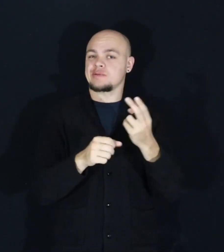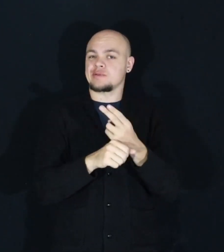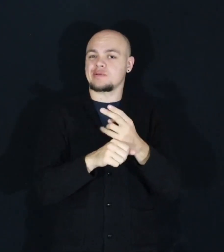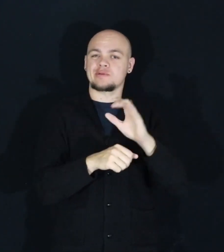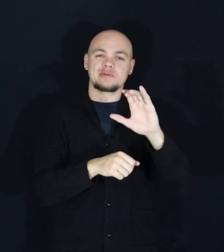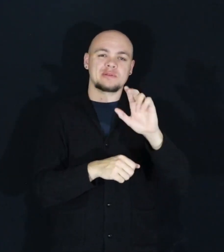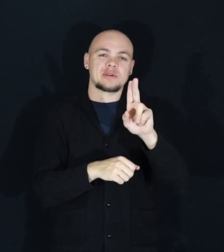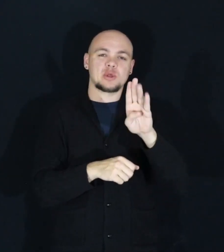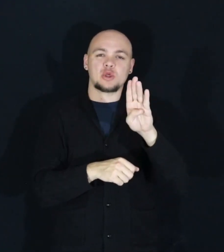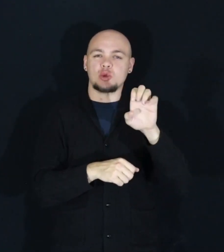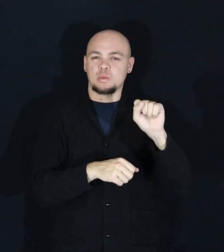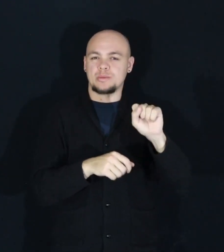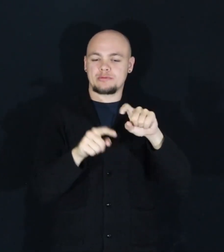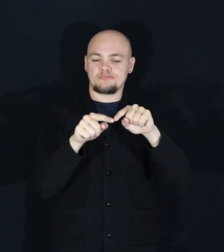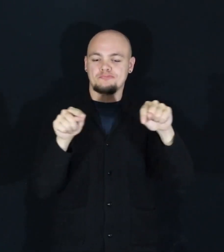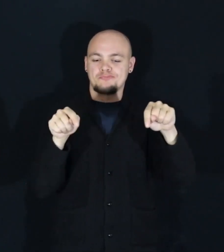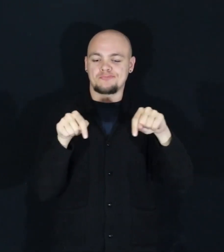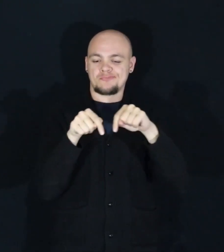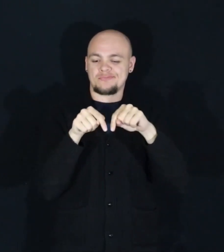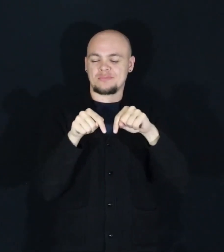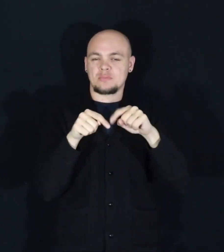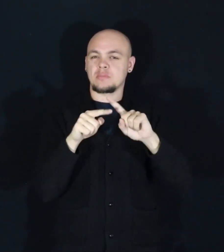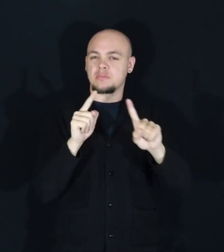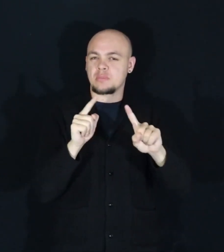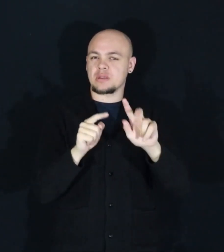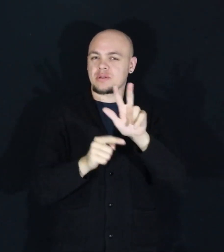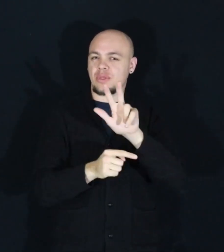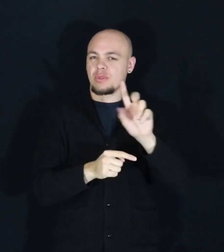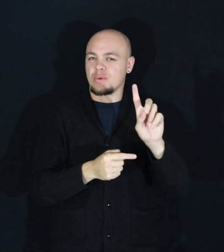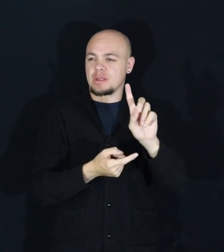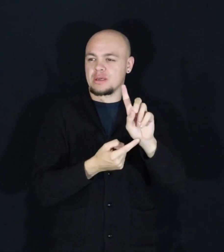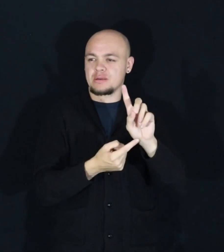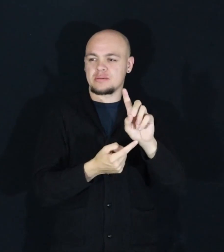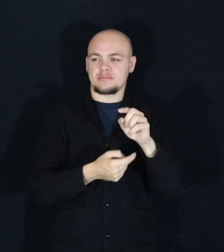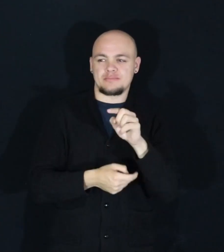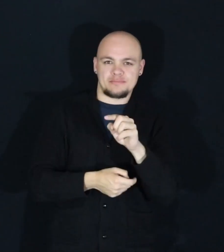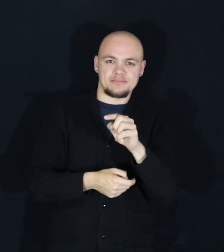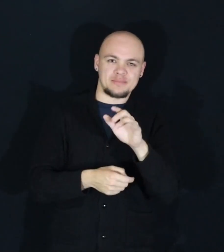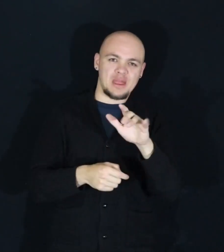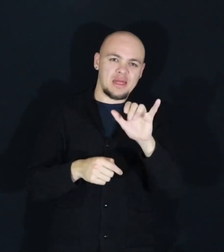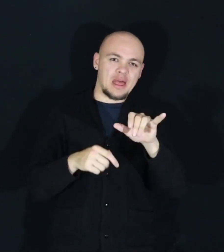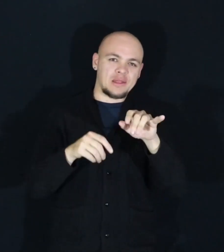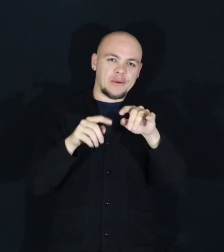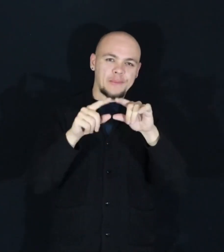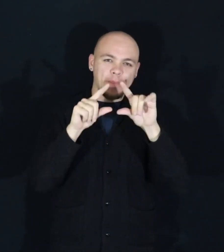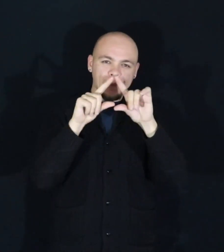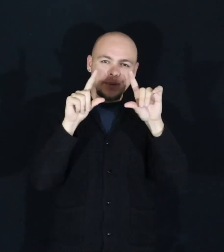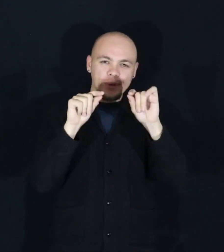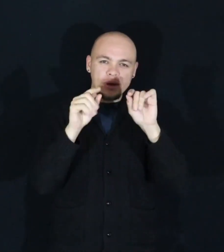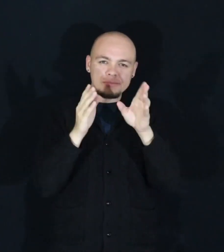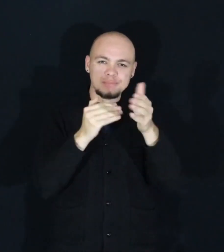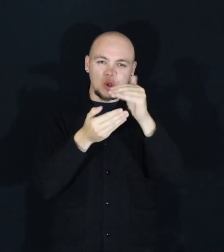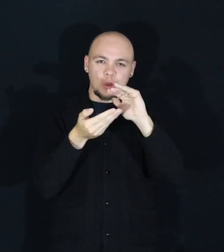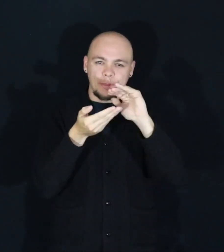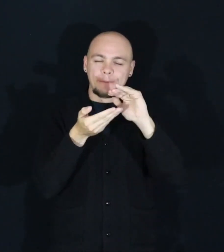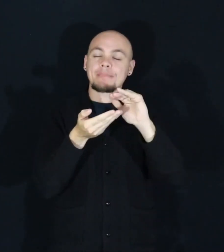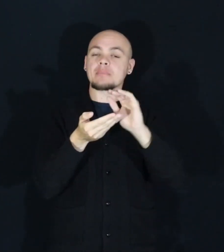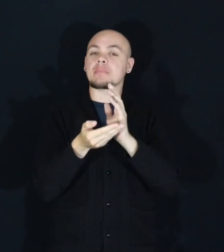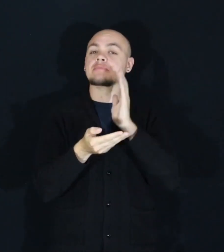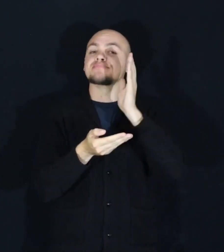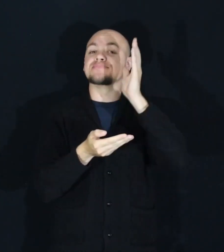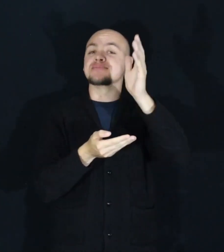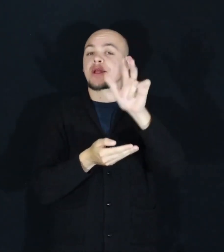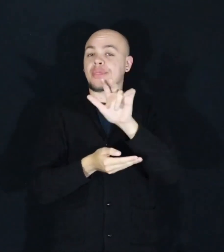crops. But I want to talk about where we're headed in 3D. Oh, sorry, there's the cubes for the crops. And I want to talk about where we're headed in